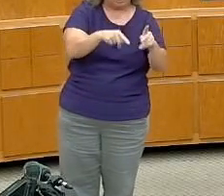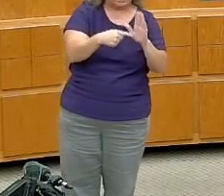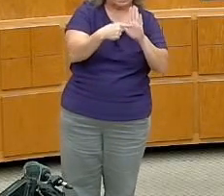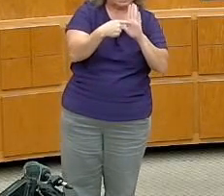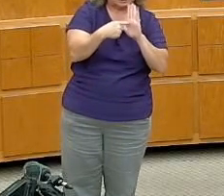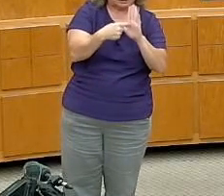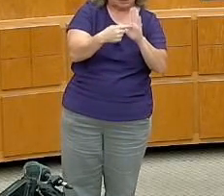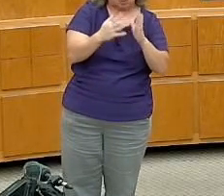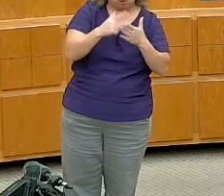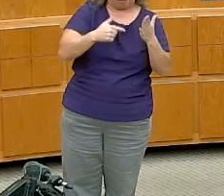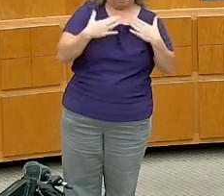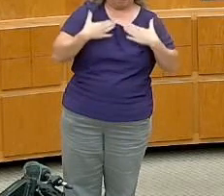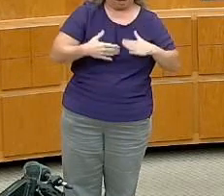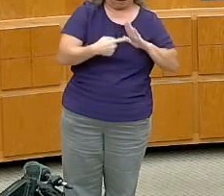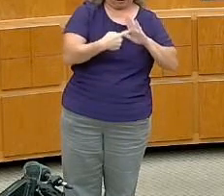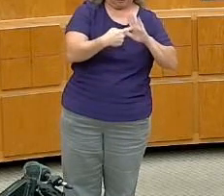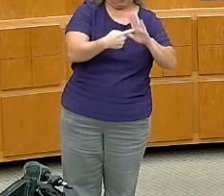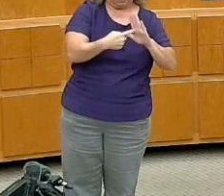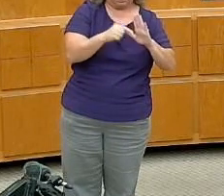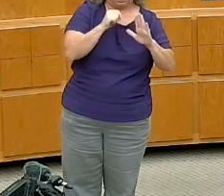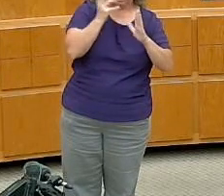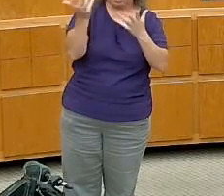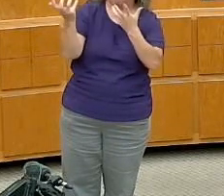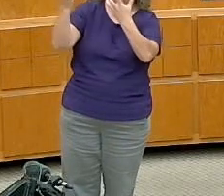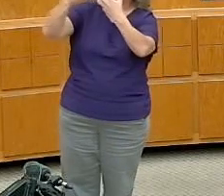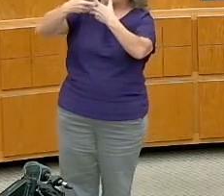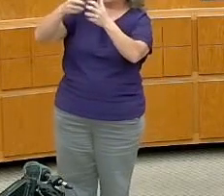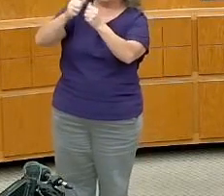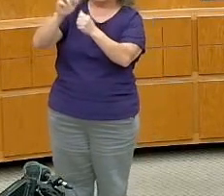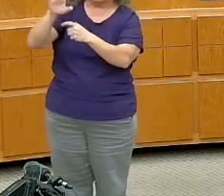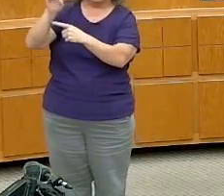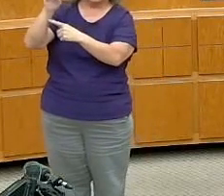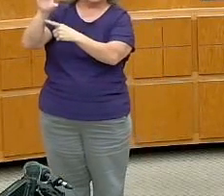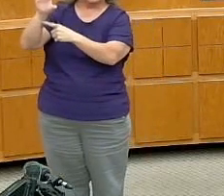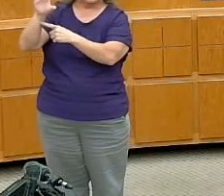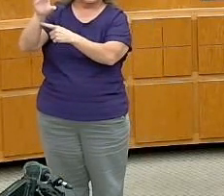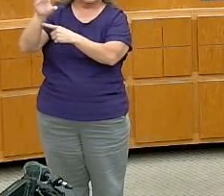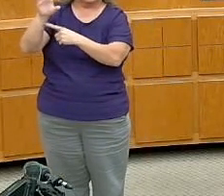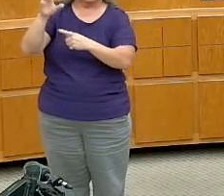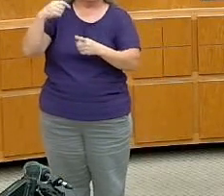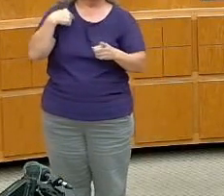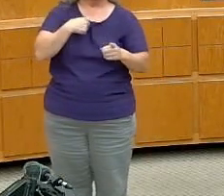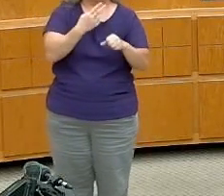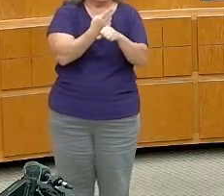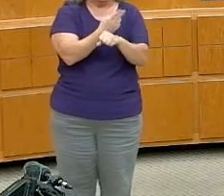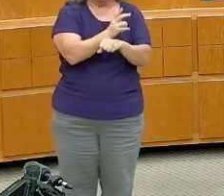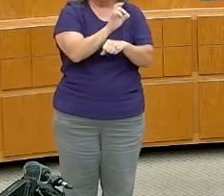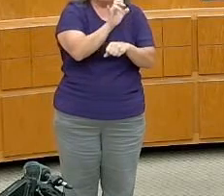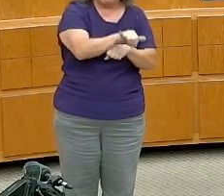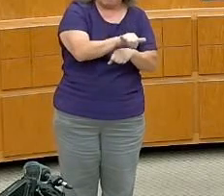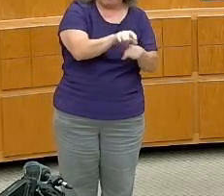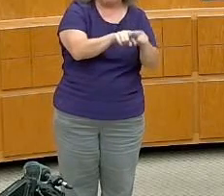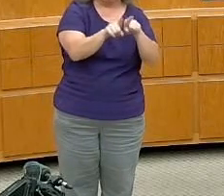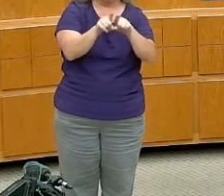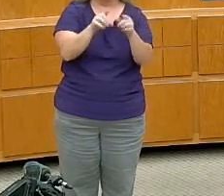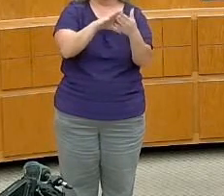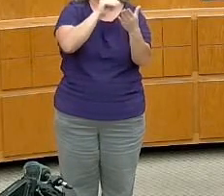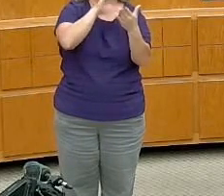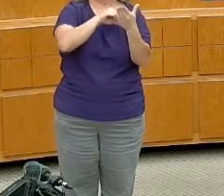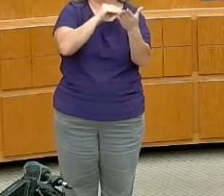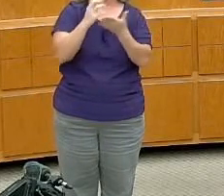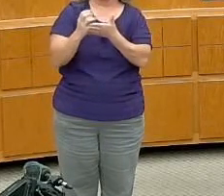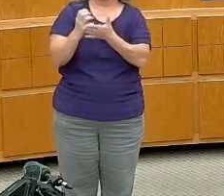that's provided, and we have used that as a learning opportunity to be able to extend